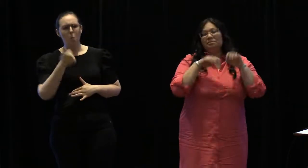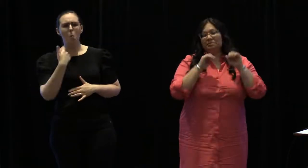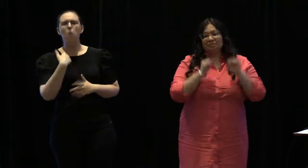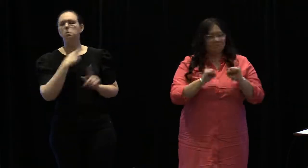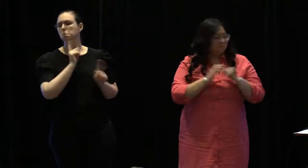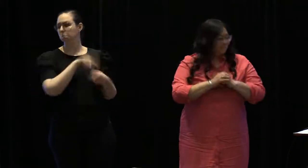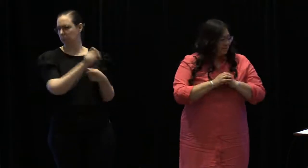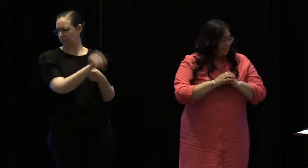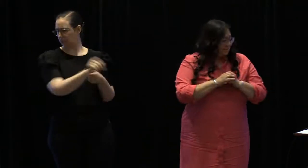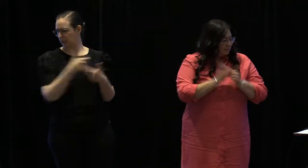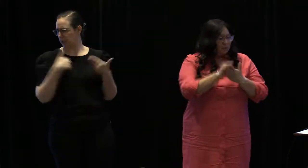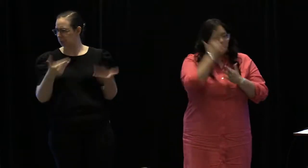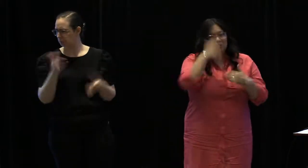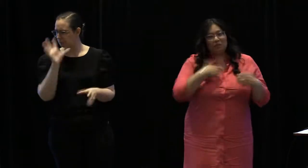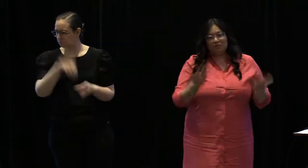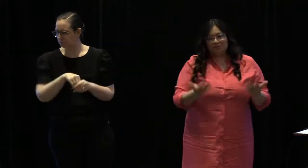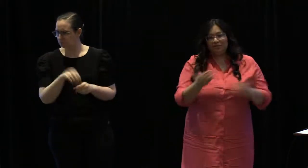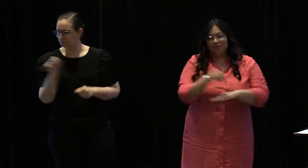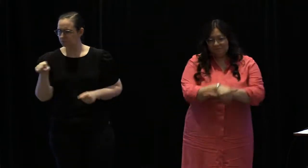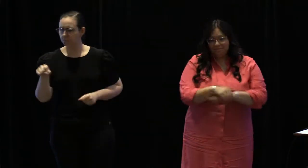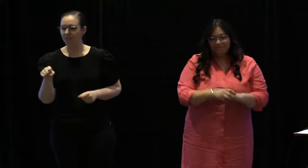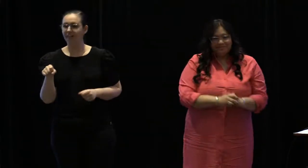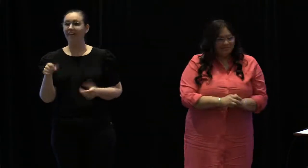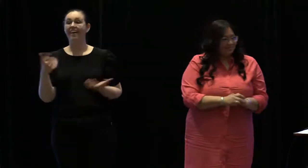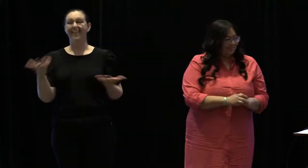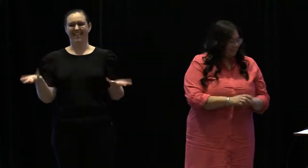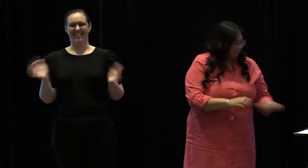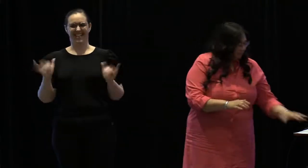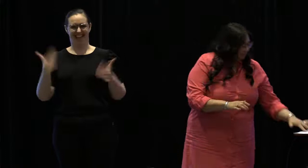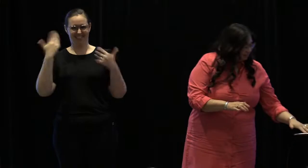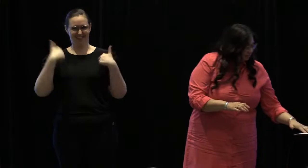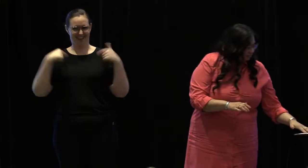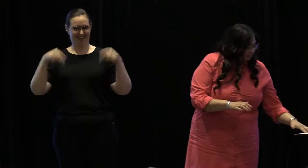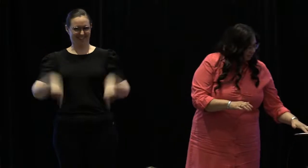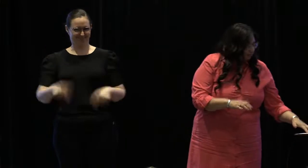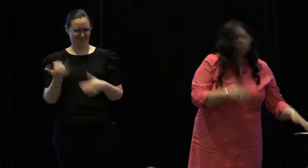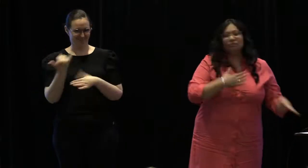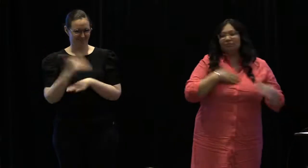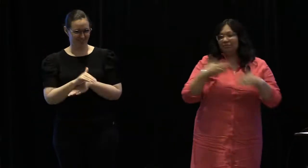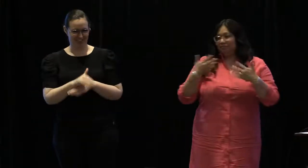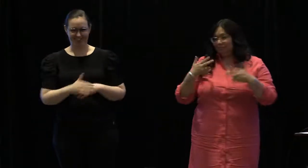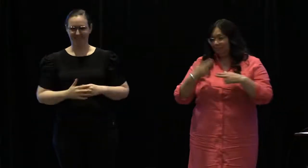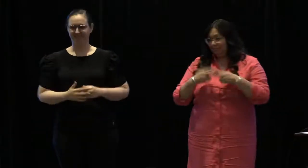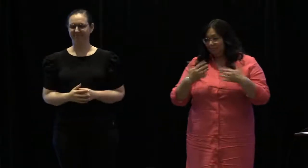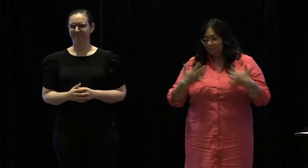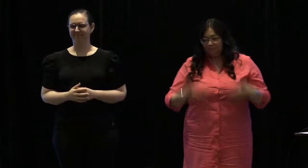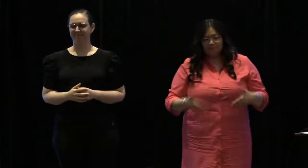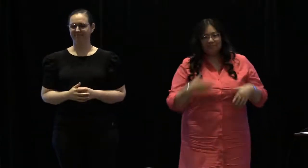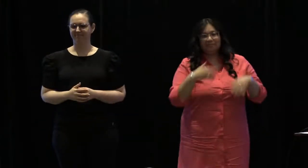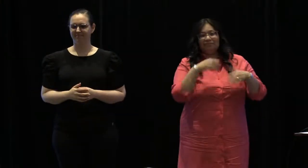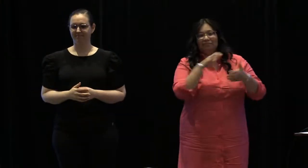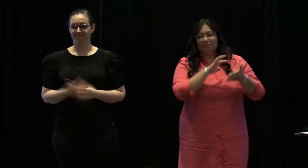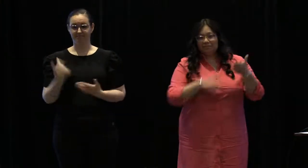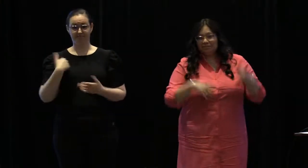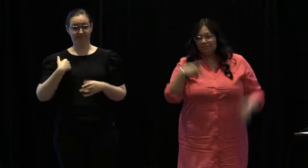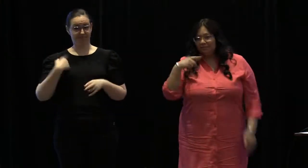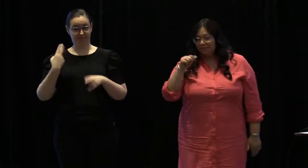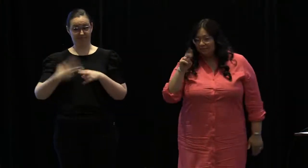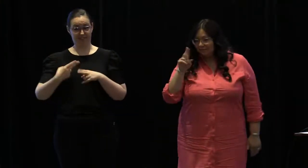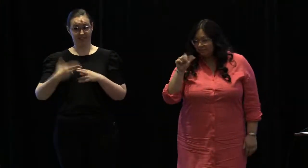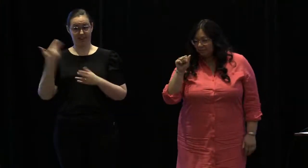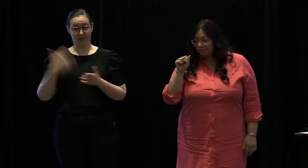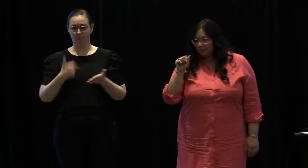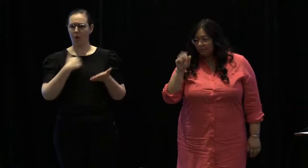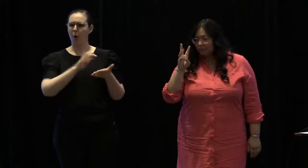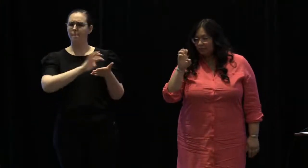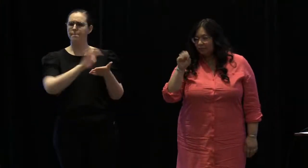and I said, yes, I would get involved. And that is why I'm actually here on this stage tonight, is because I said yes to a phone call.